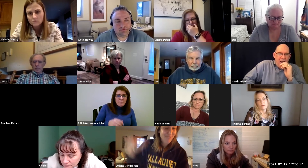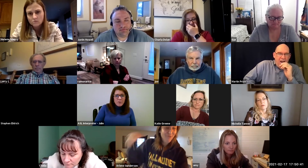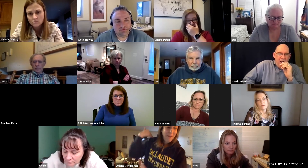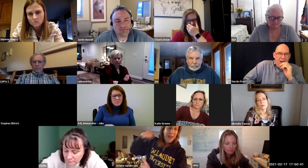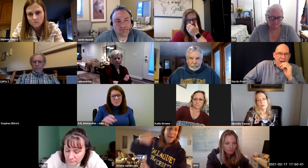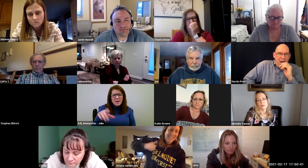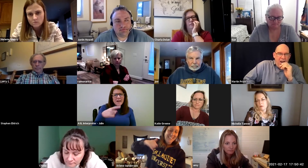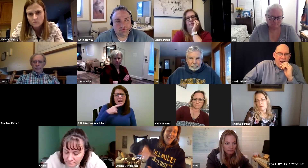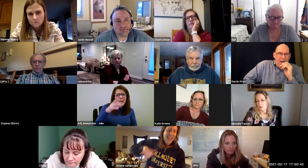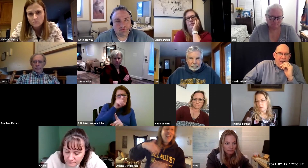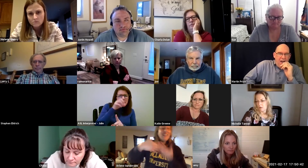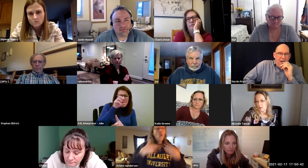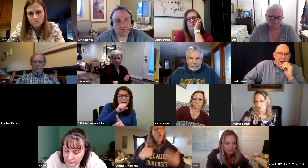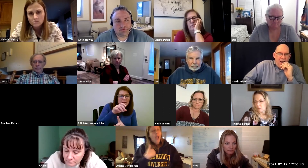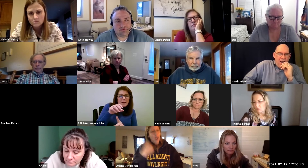My old,